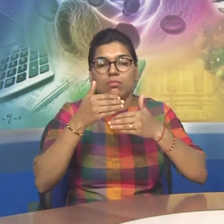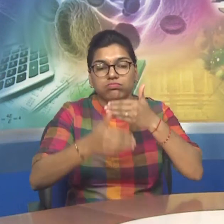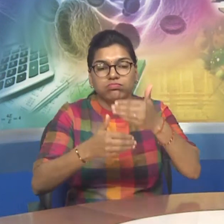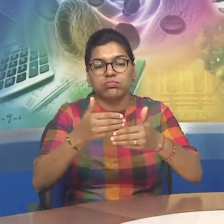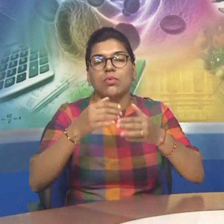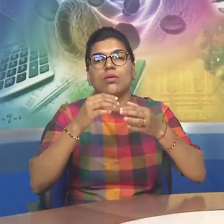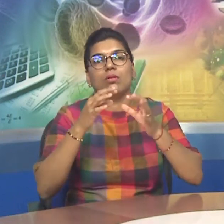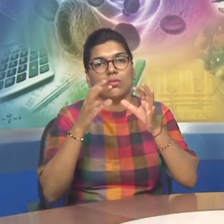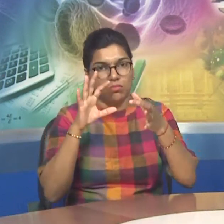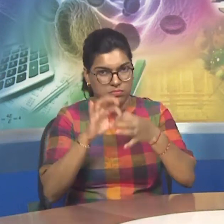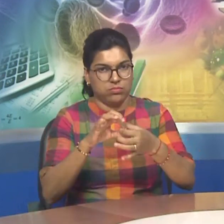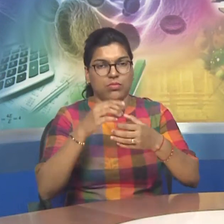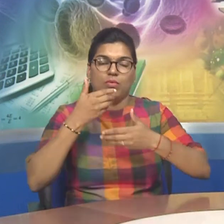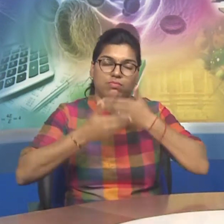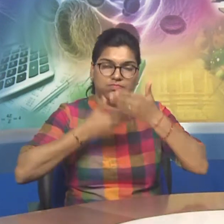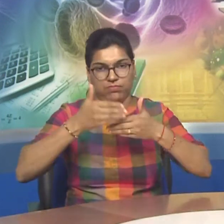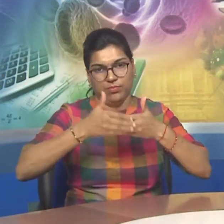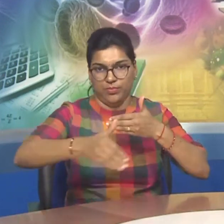in human life.